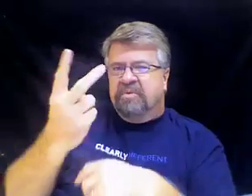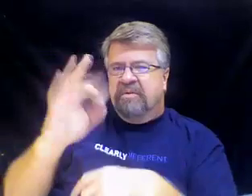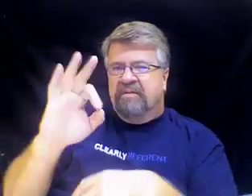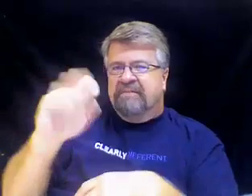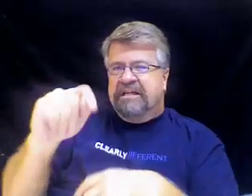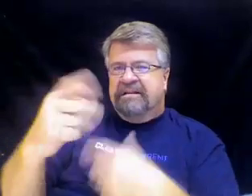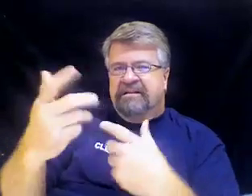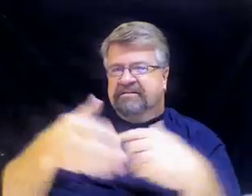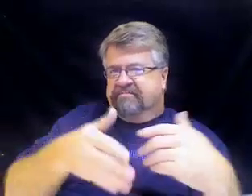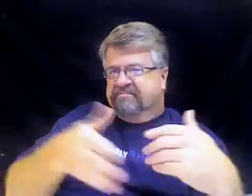I don't know, I'm gonna try that.